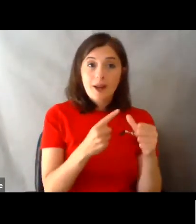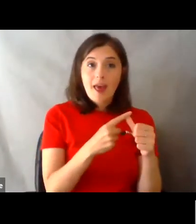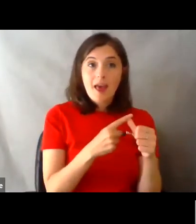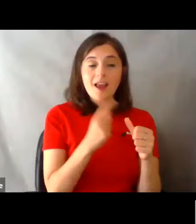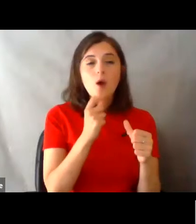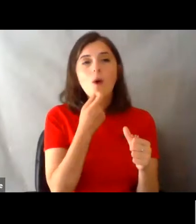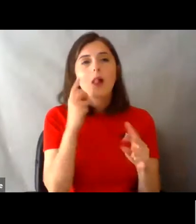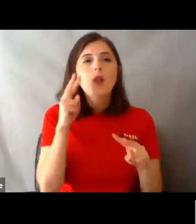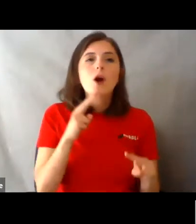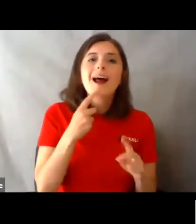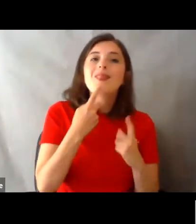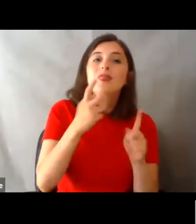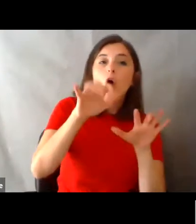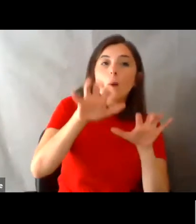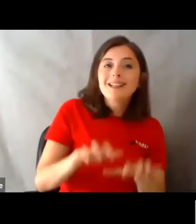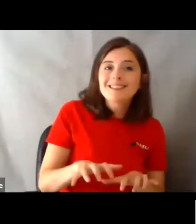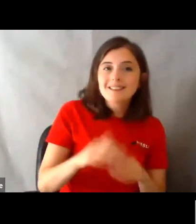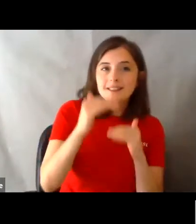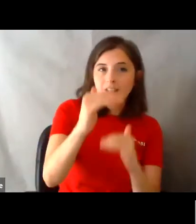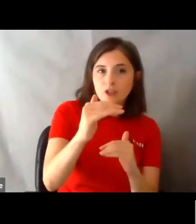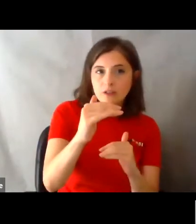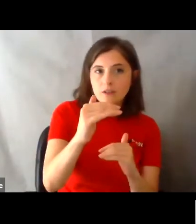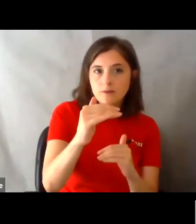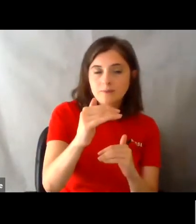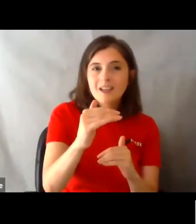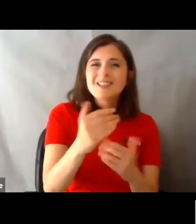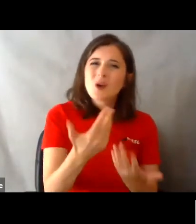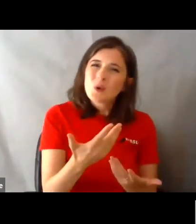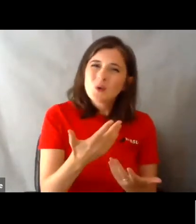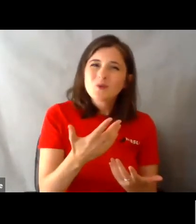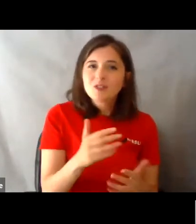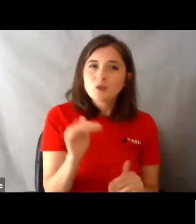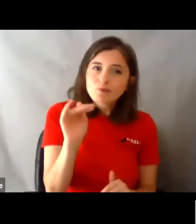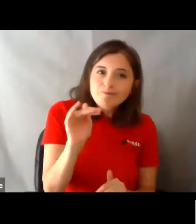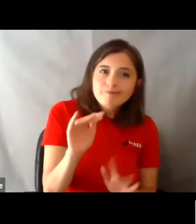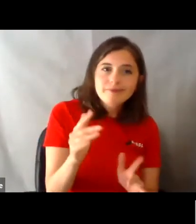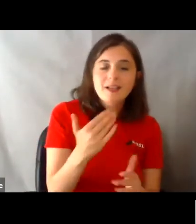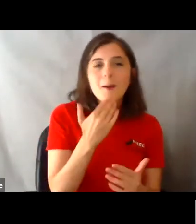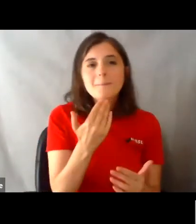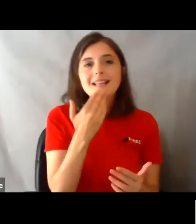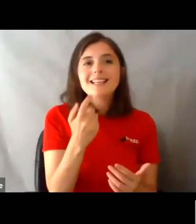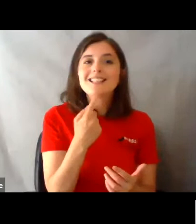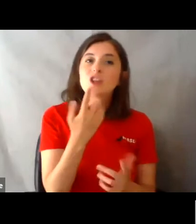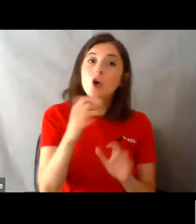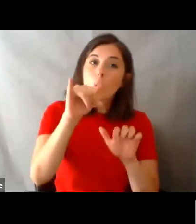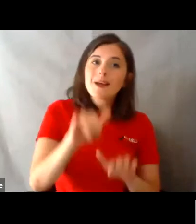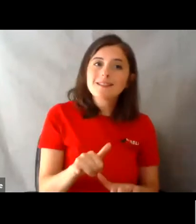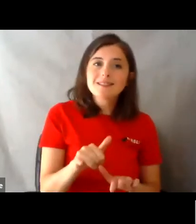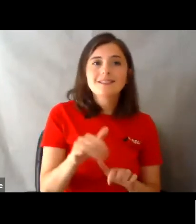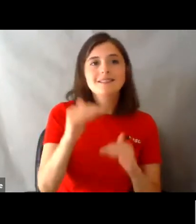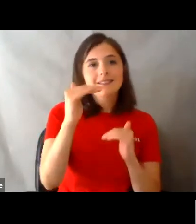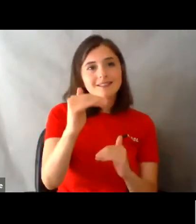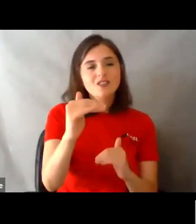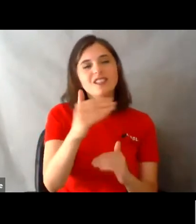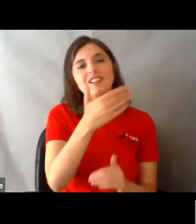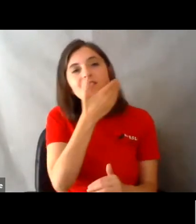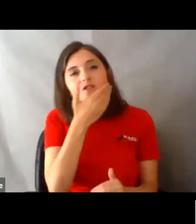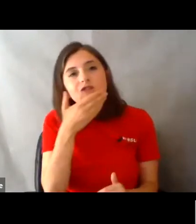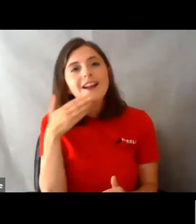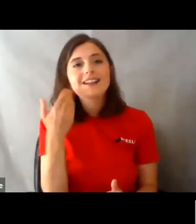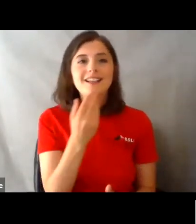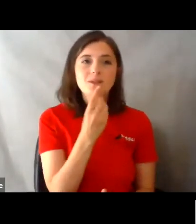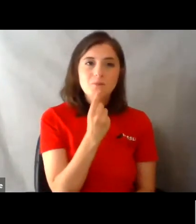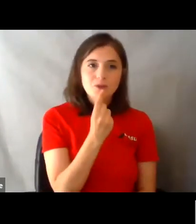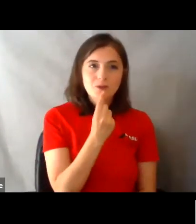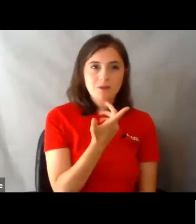just a gentle reminder to everyone to keep the comments section as friendly as possible. We definitely want to hear your thoughts and questions, but let's ensure